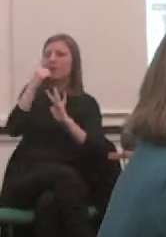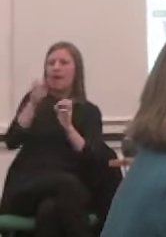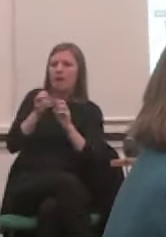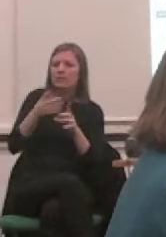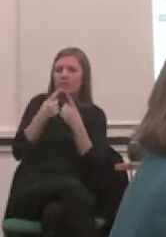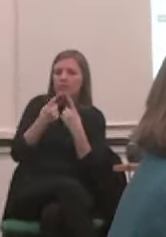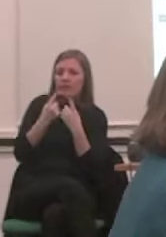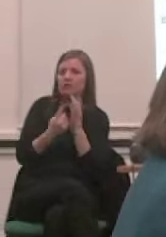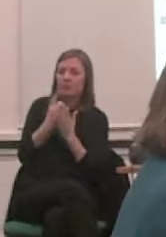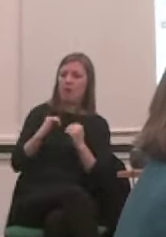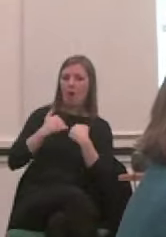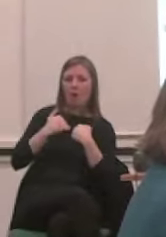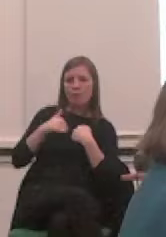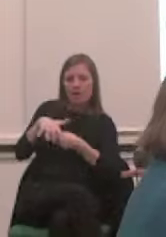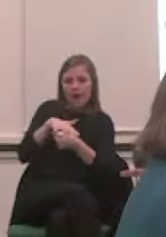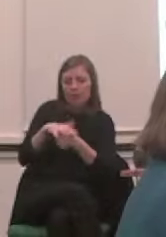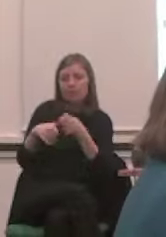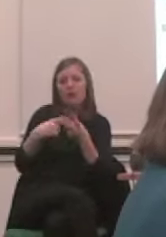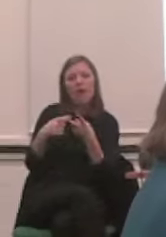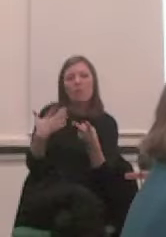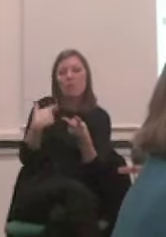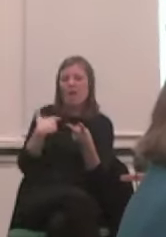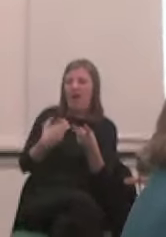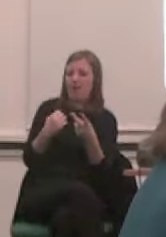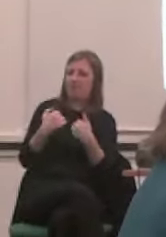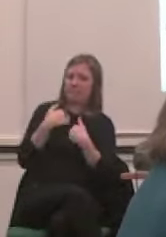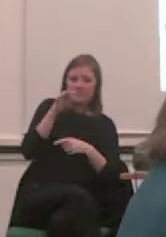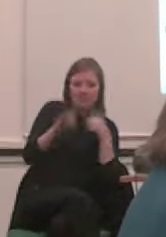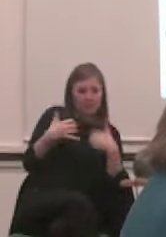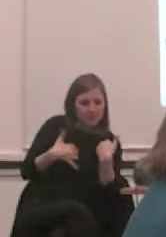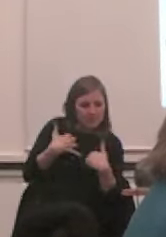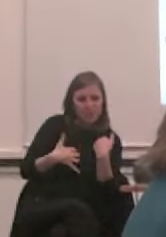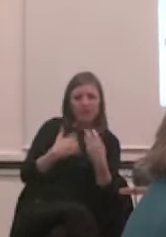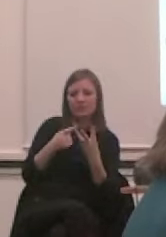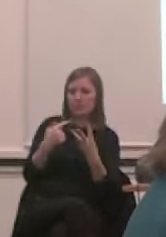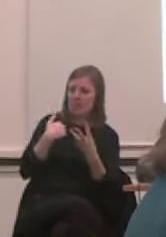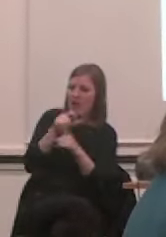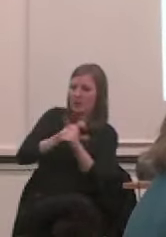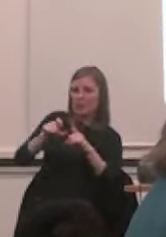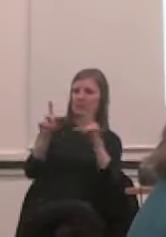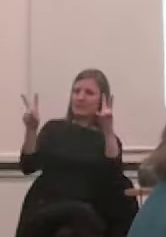a special interest group or a particular thing they have a community around.